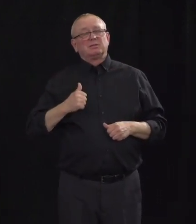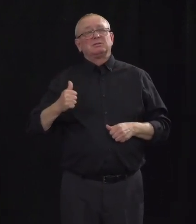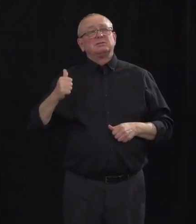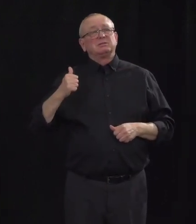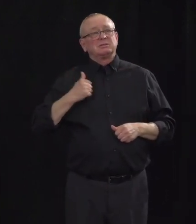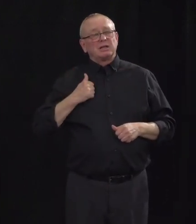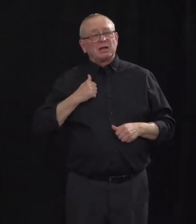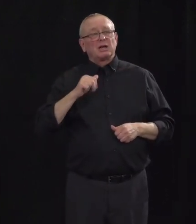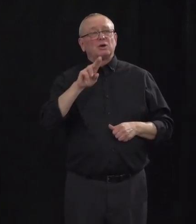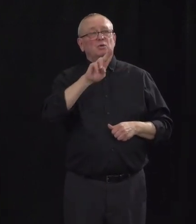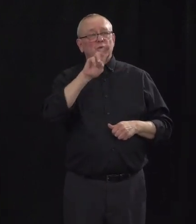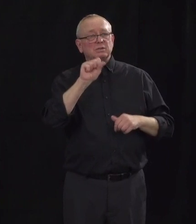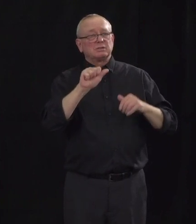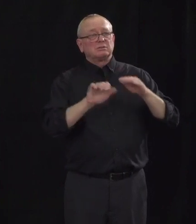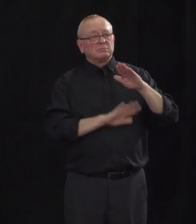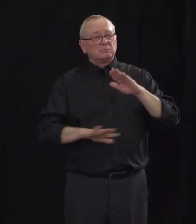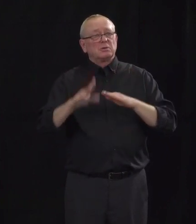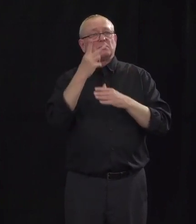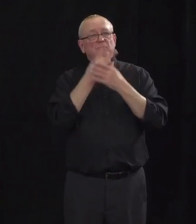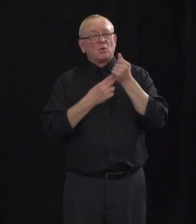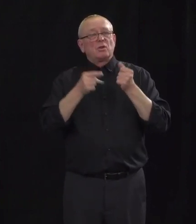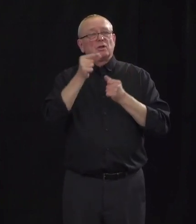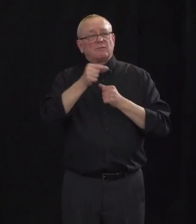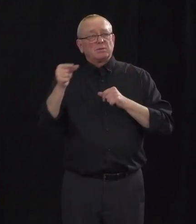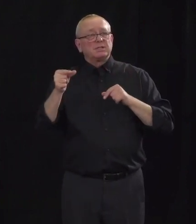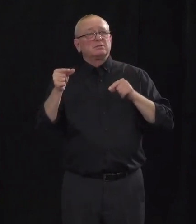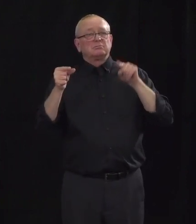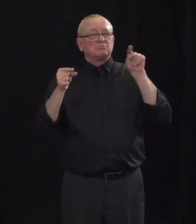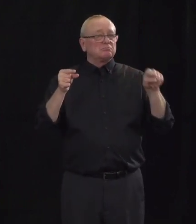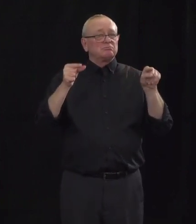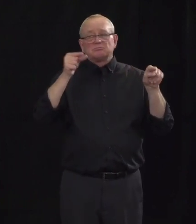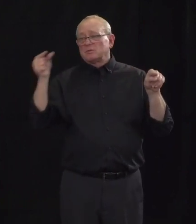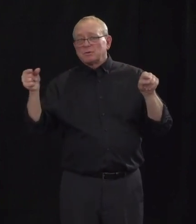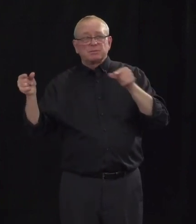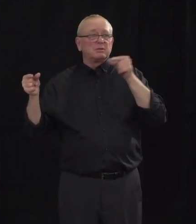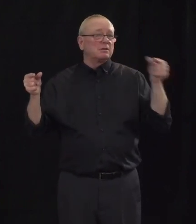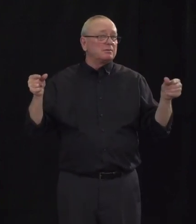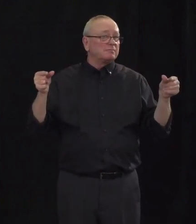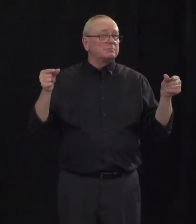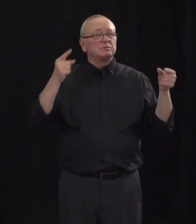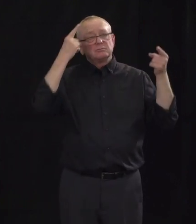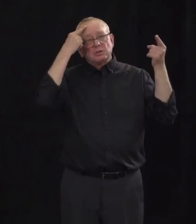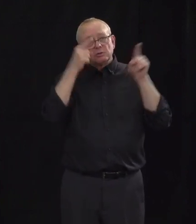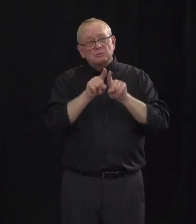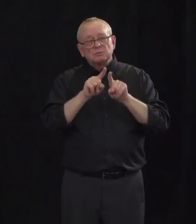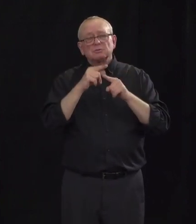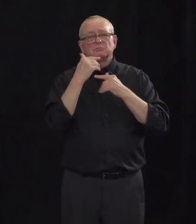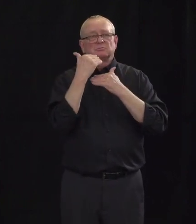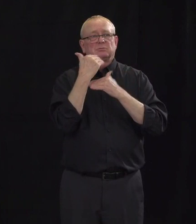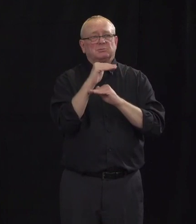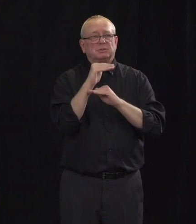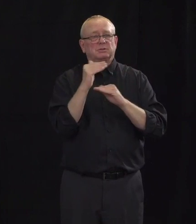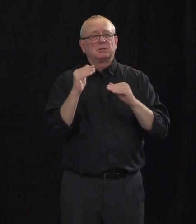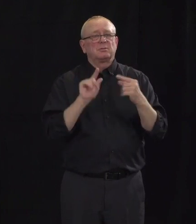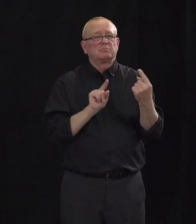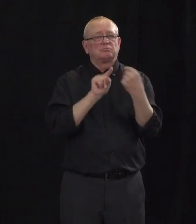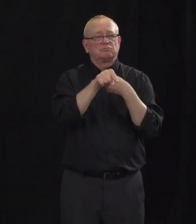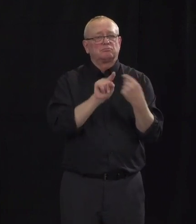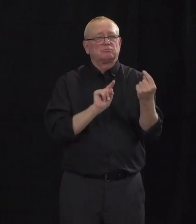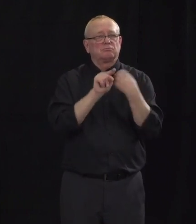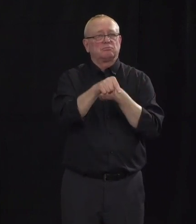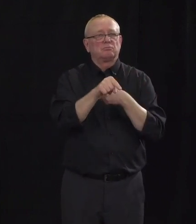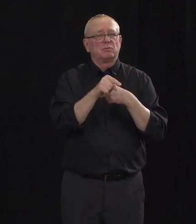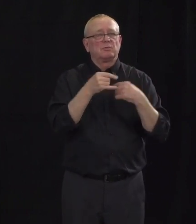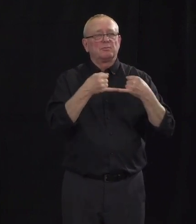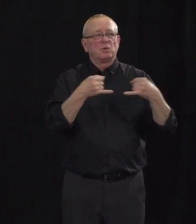mutual agreement to limit non-essential travel across the border, because we know that in the United States there are many cases of COVID right